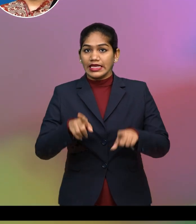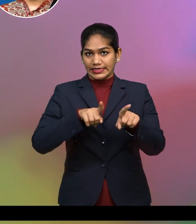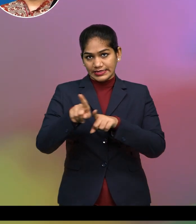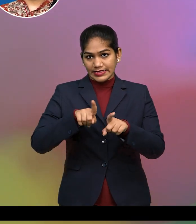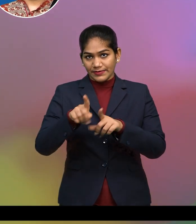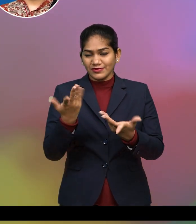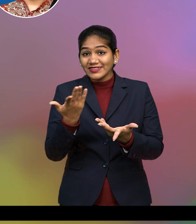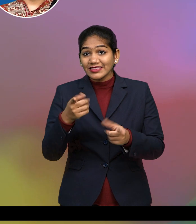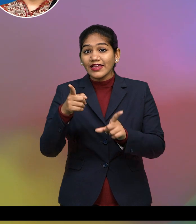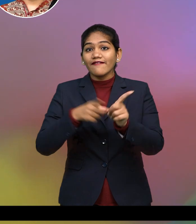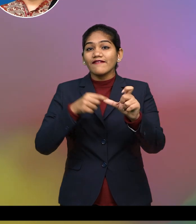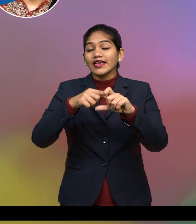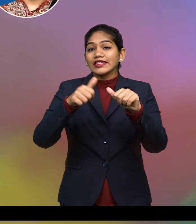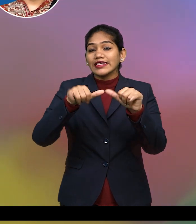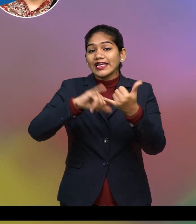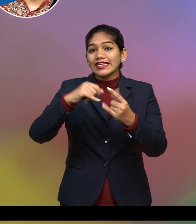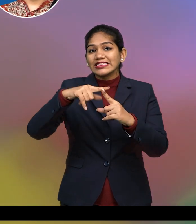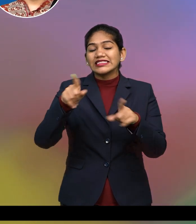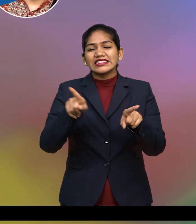Example, yeast.